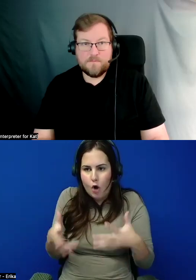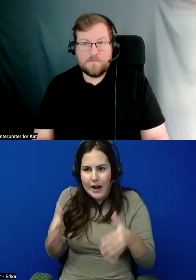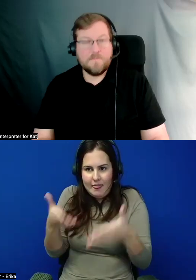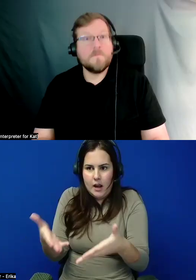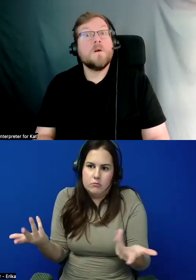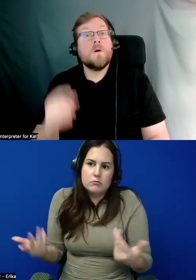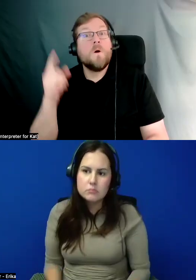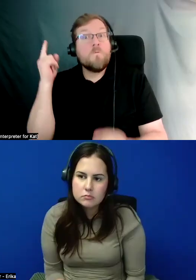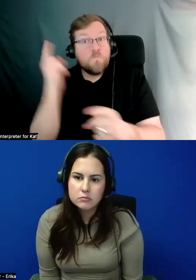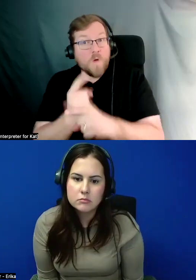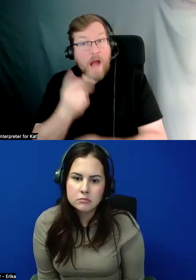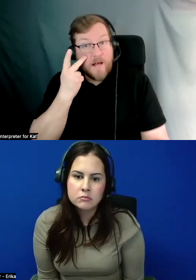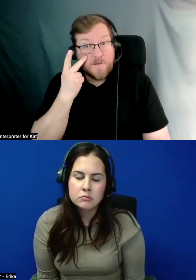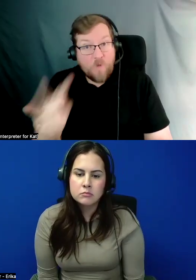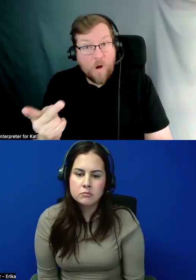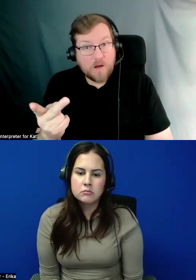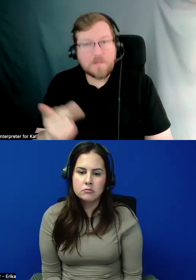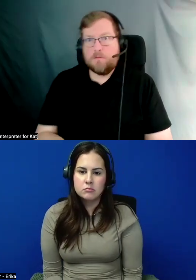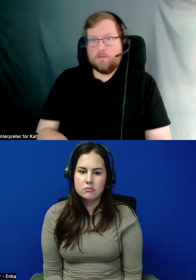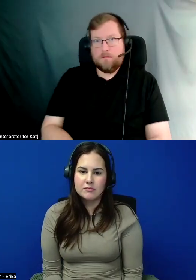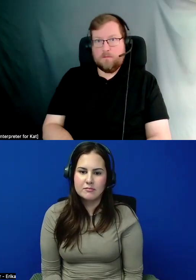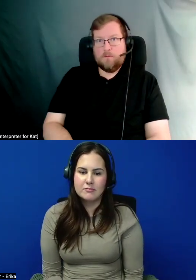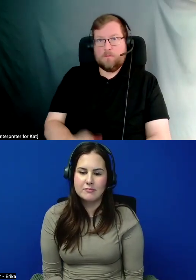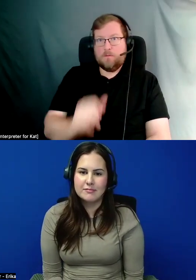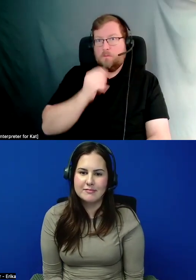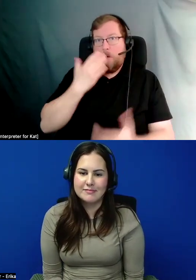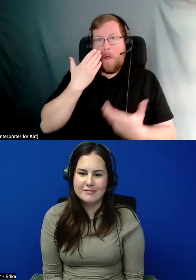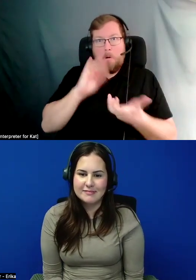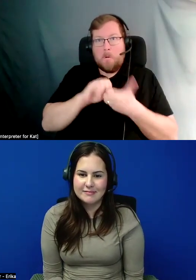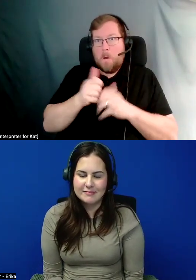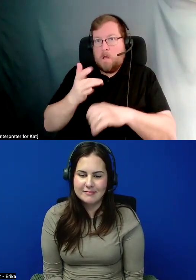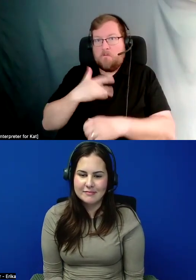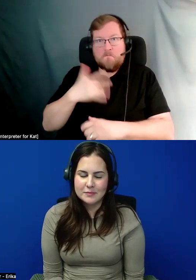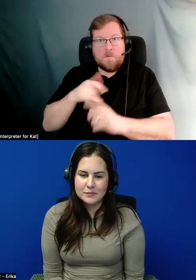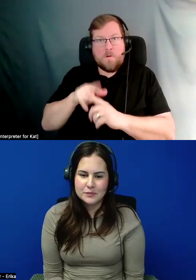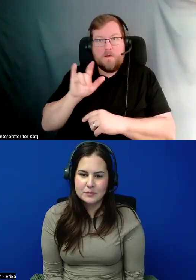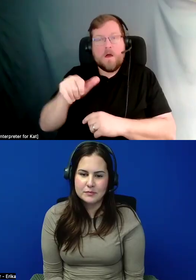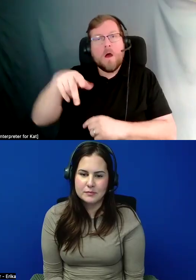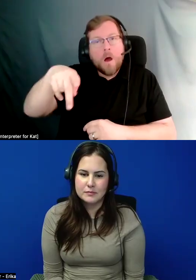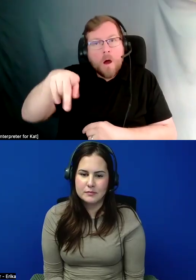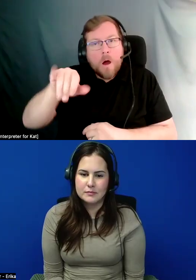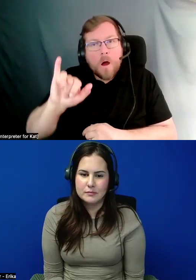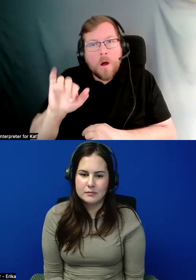it, okay, I'm not sure how I feel about that because piranha, I just like,